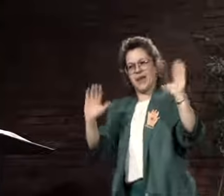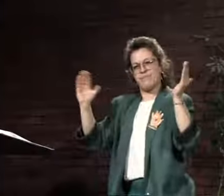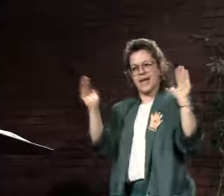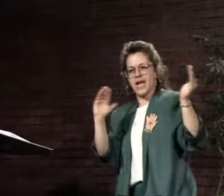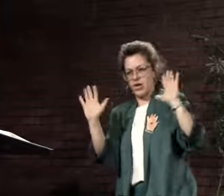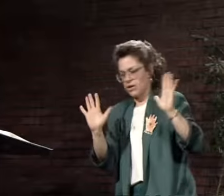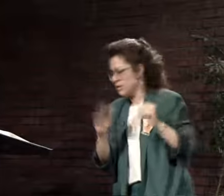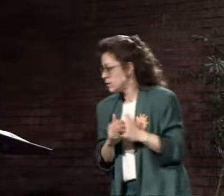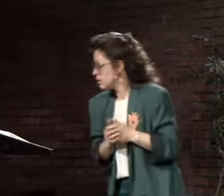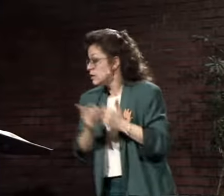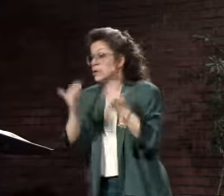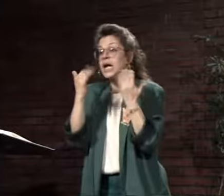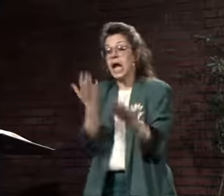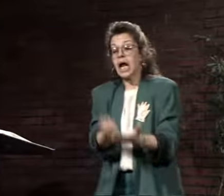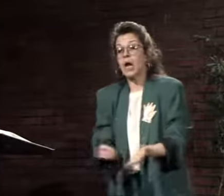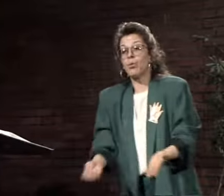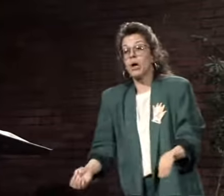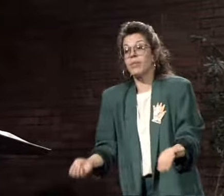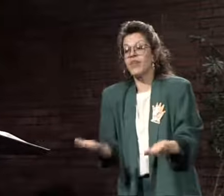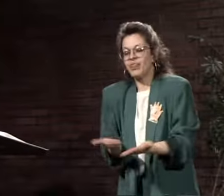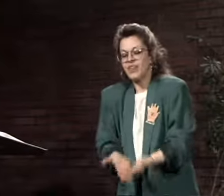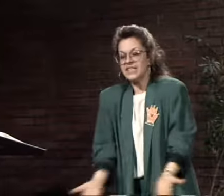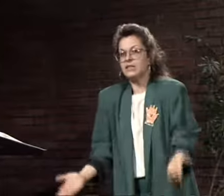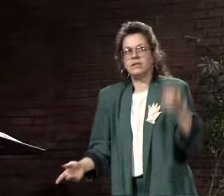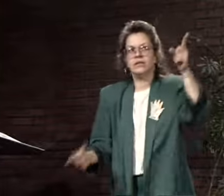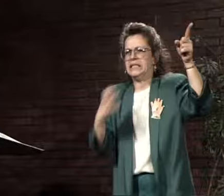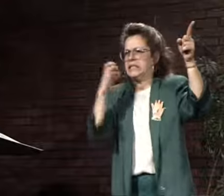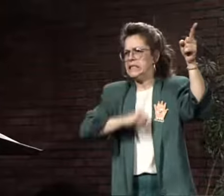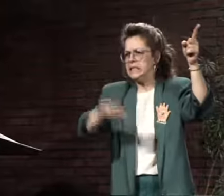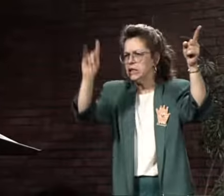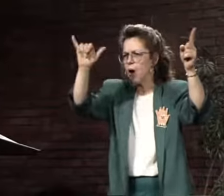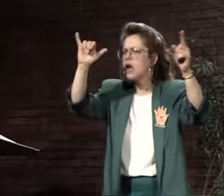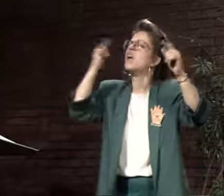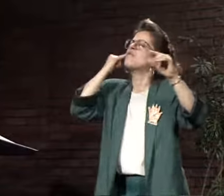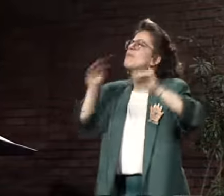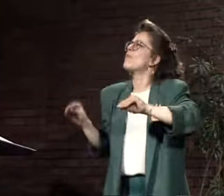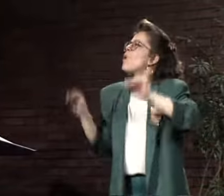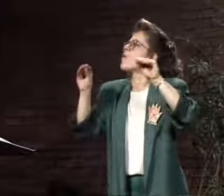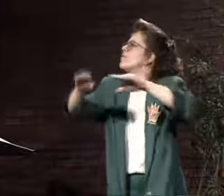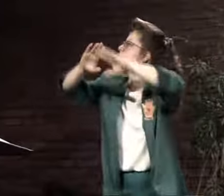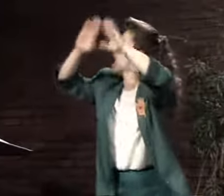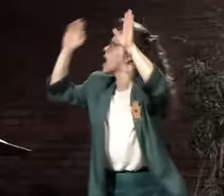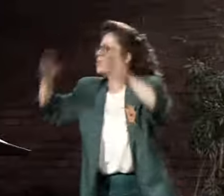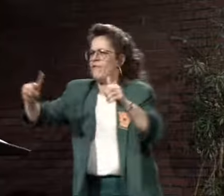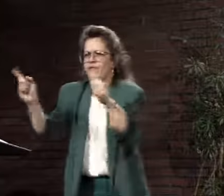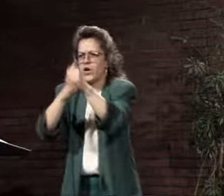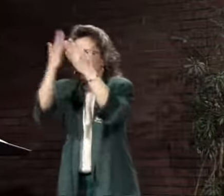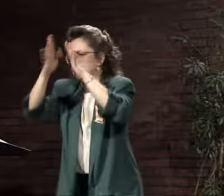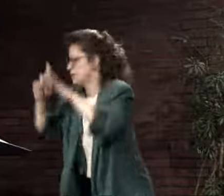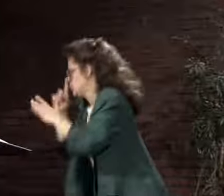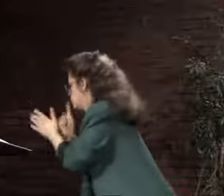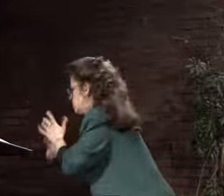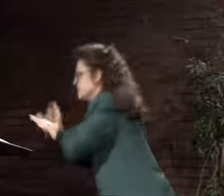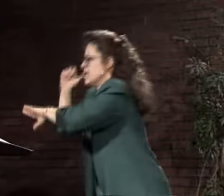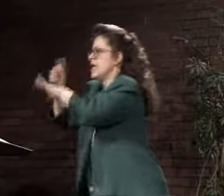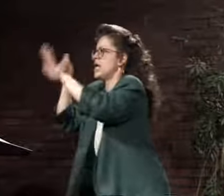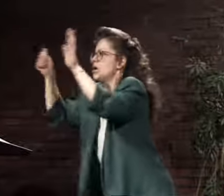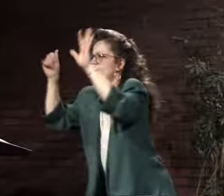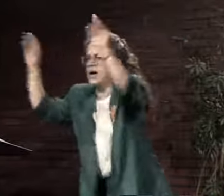So it's obvious to see the comparisons here. The things or the different equipment used to move a